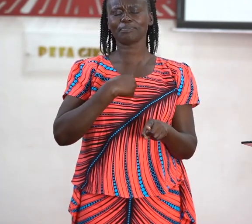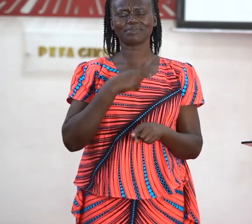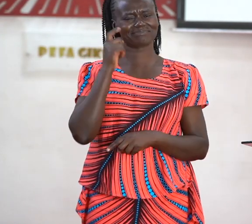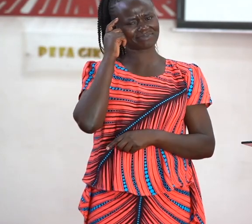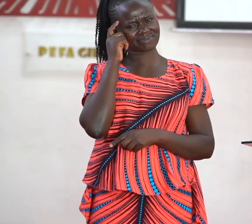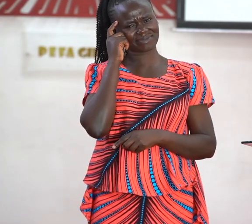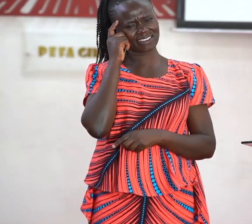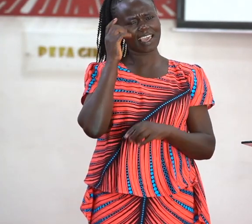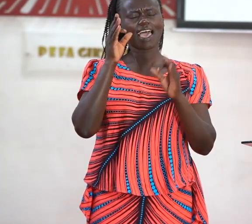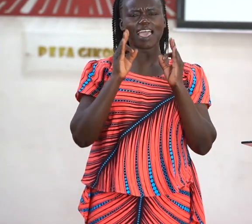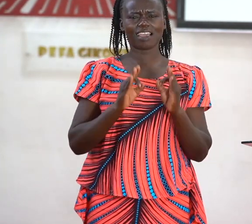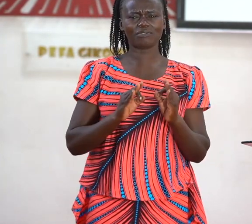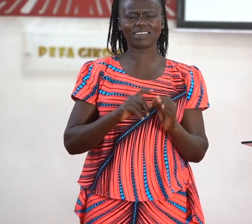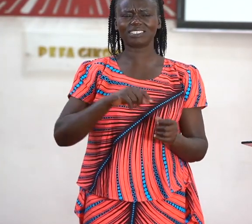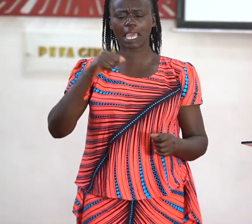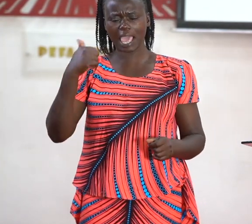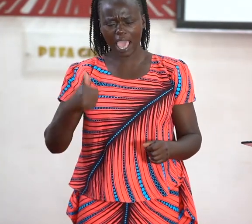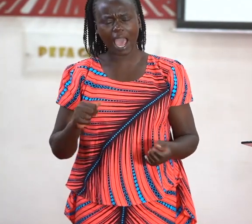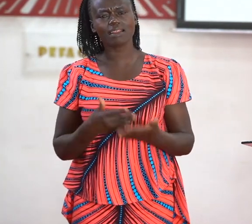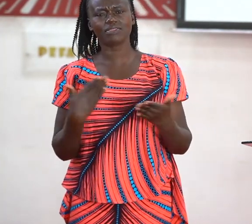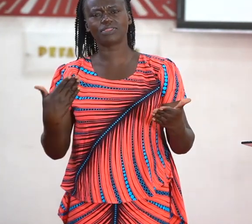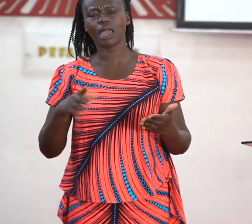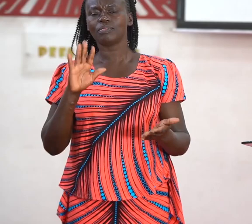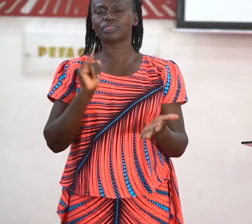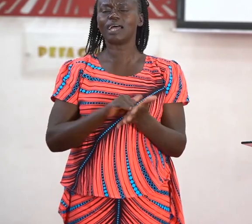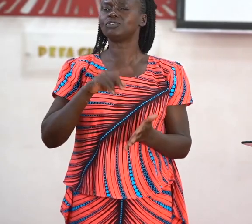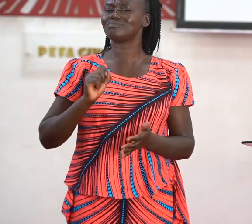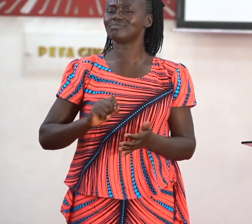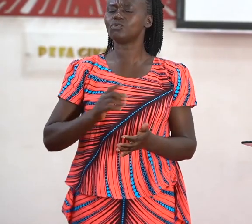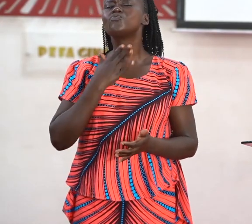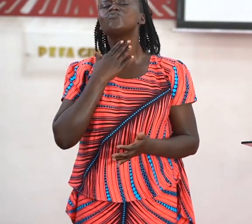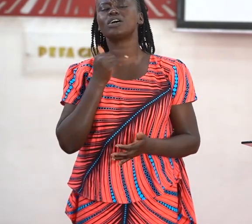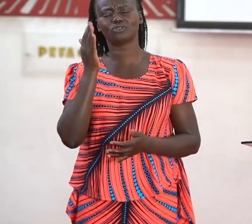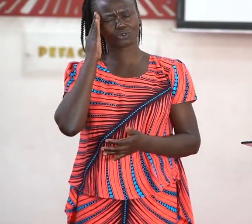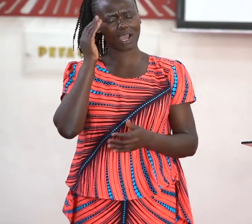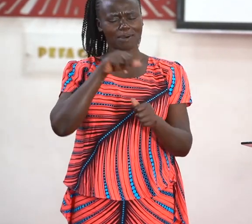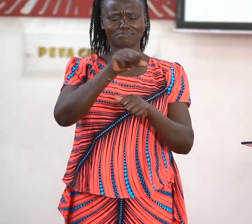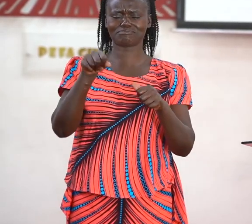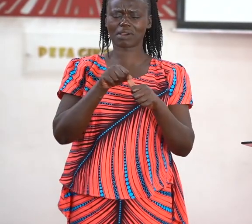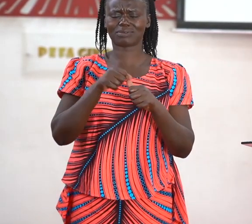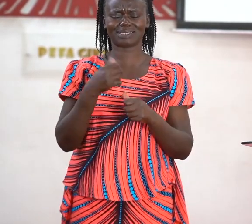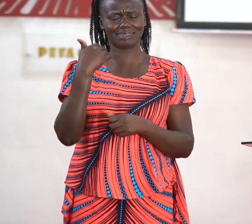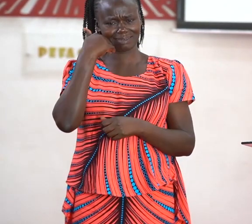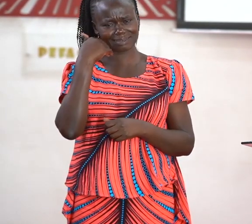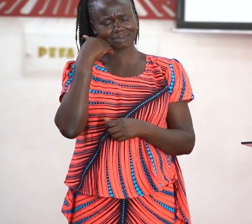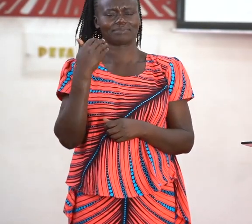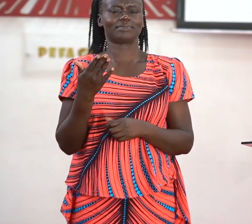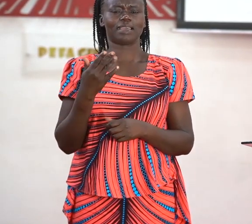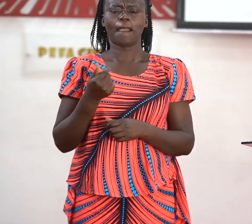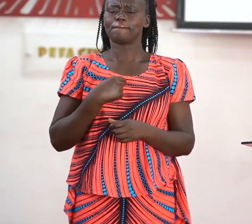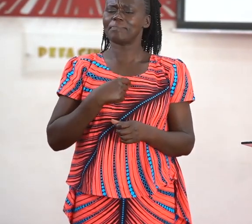thinking, if there is anything you need to know concerning this disease, I think and I believe and I'm